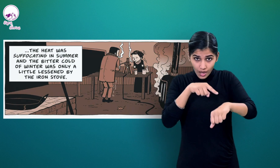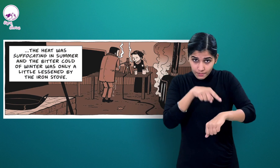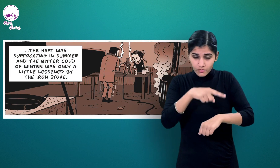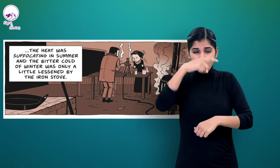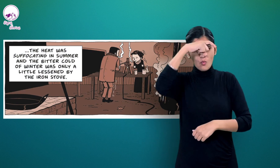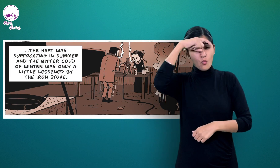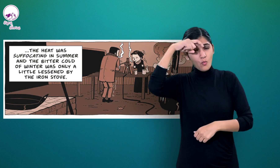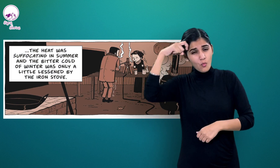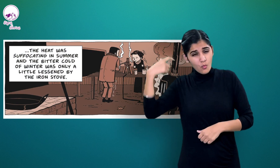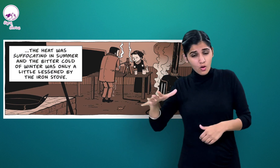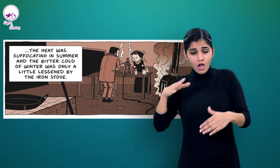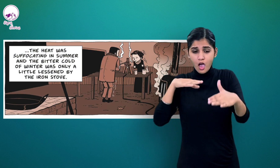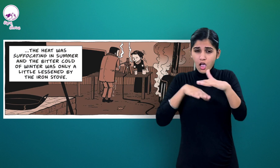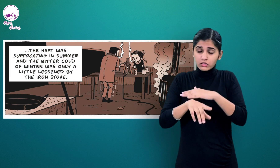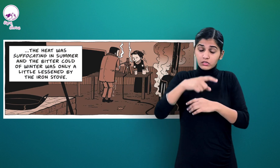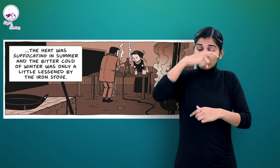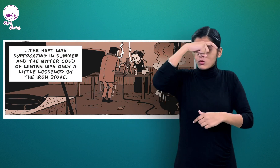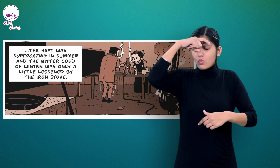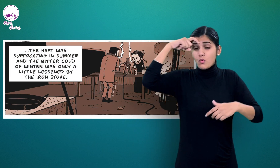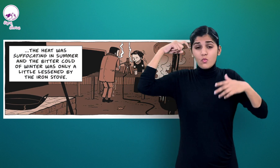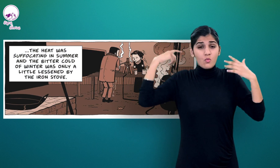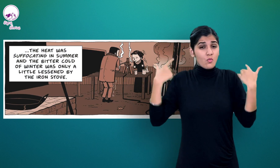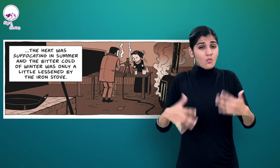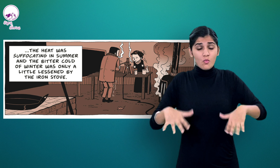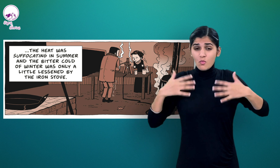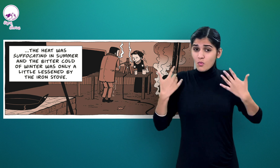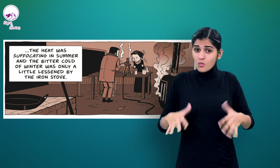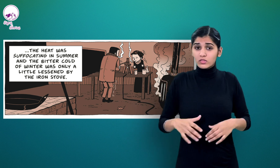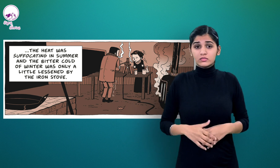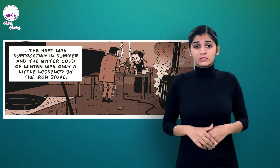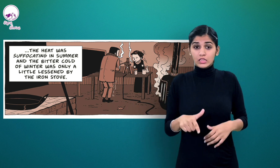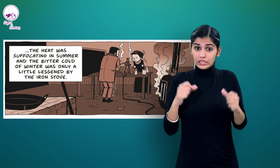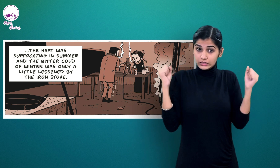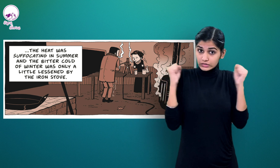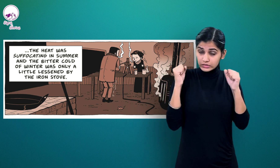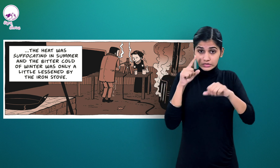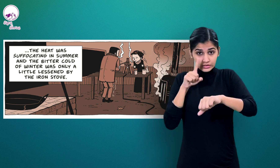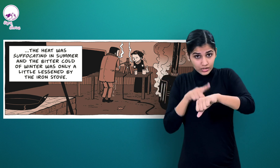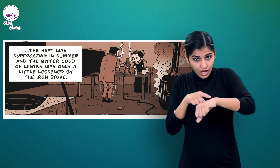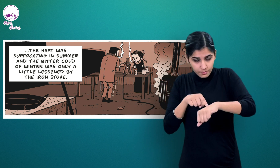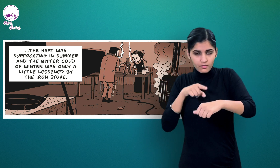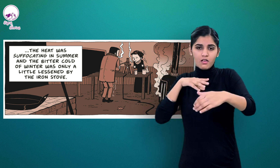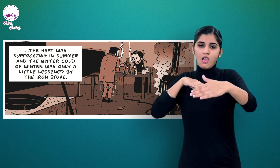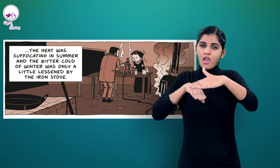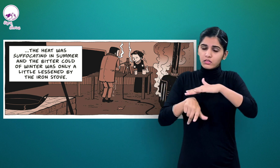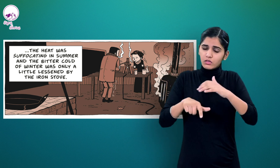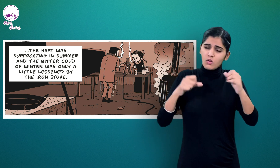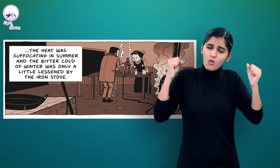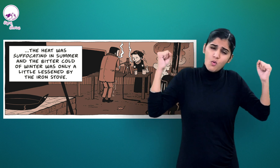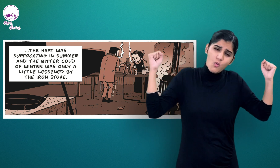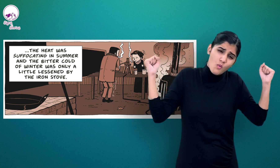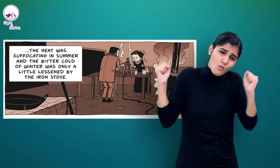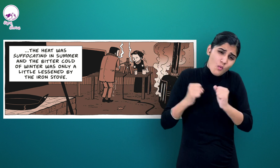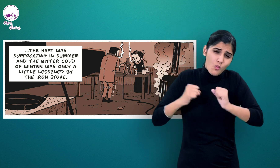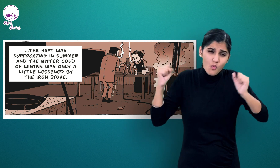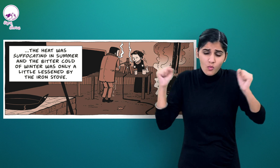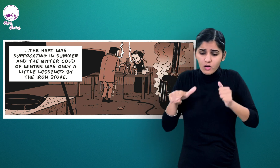The heat was suffocating in summer, and the bitter cold of winter was